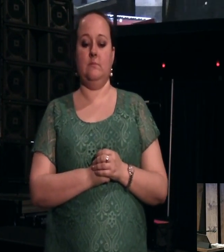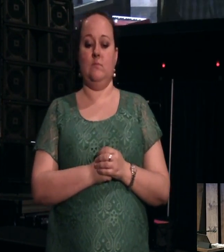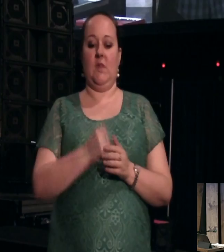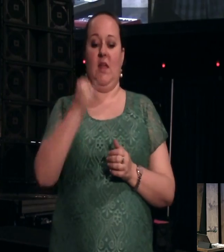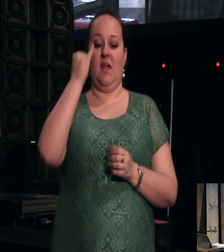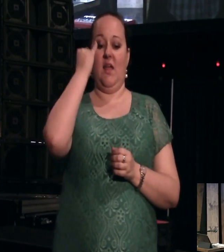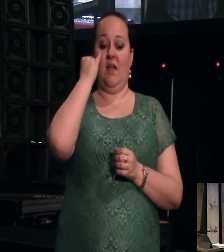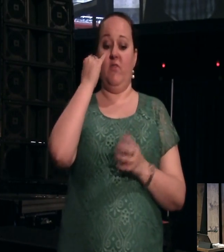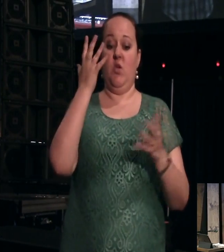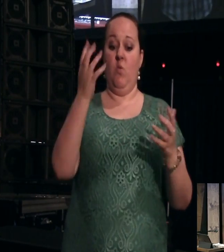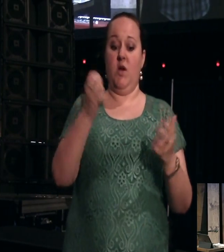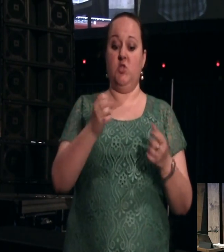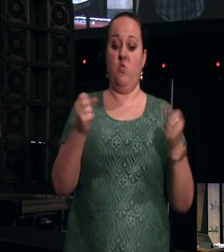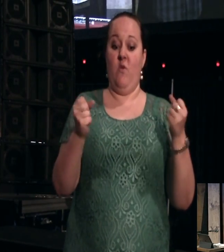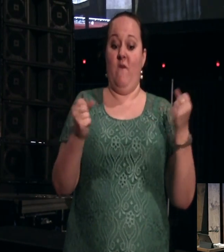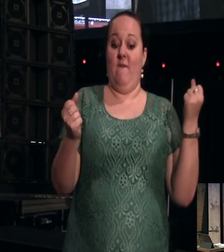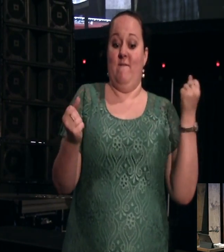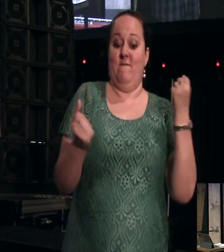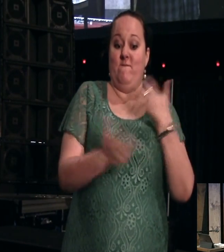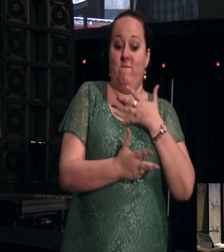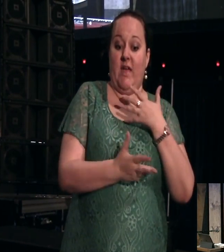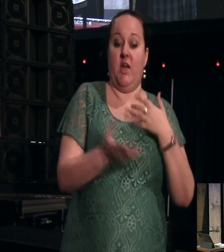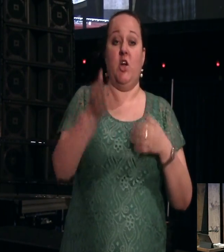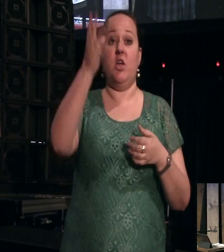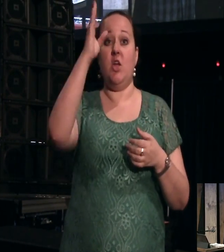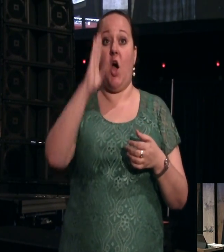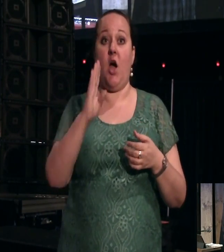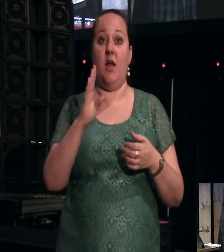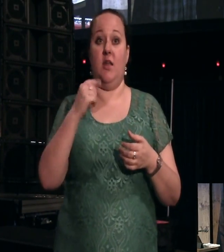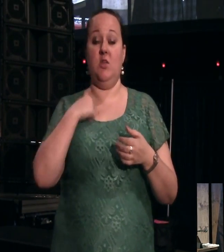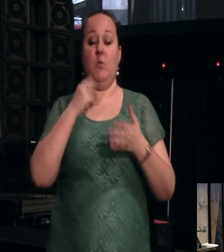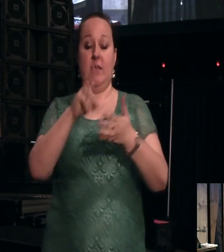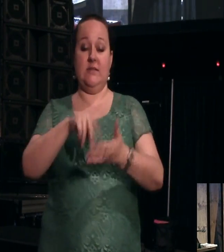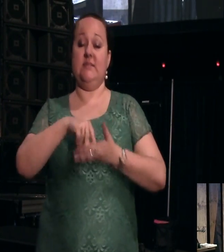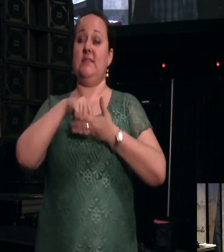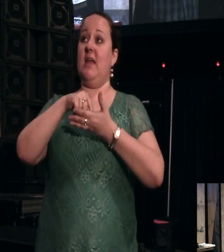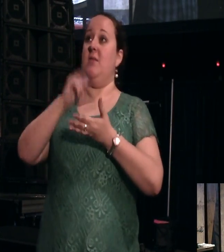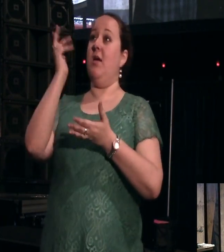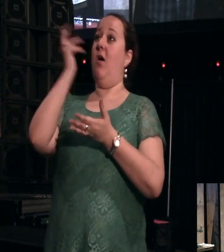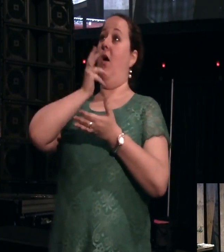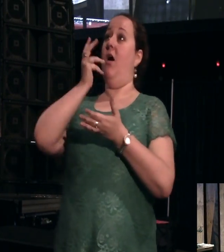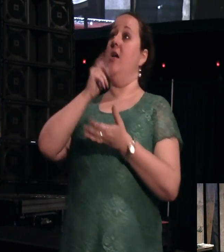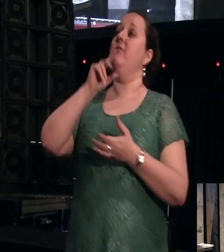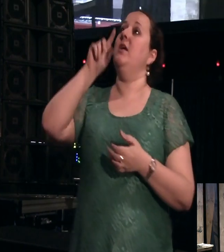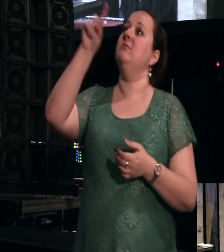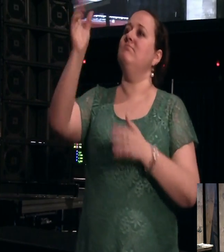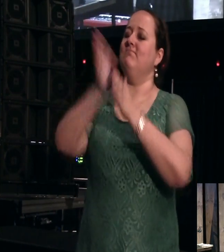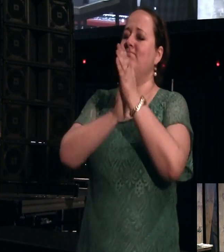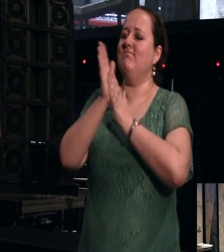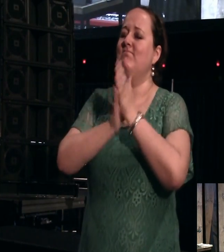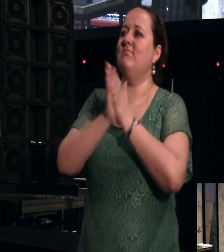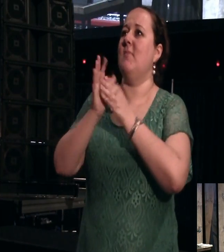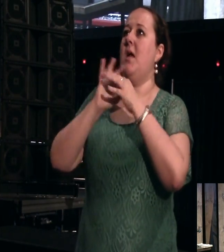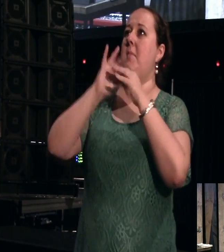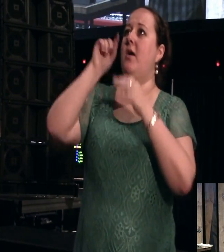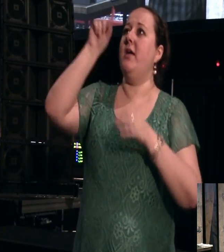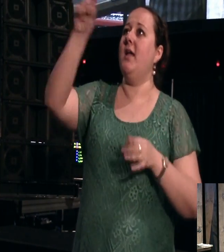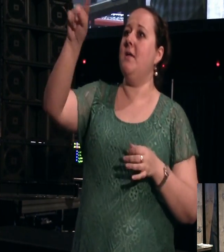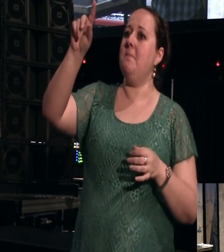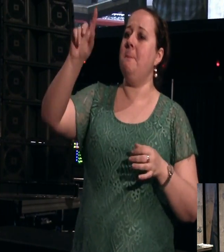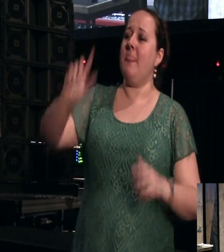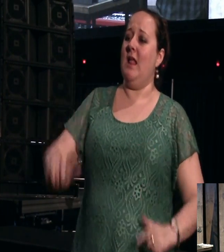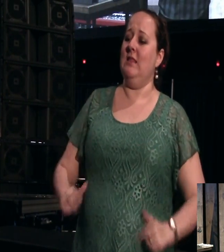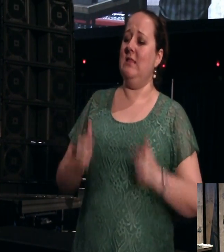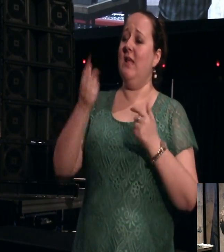response to God. So if you want to fear God, if you want to stand in reverent awe of him, if you